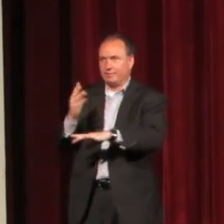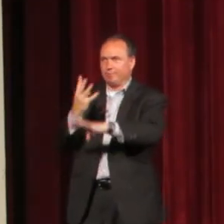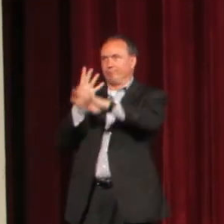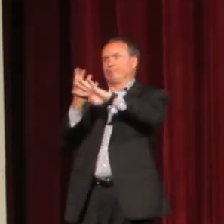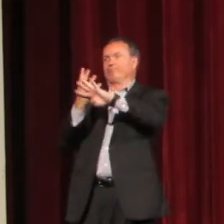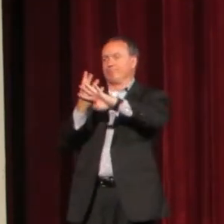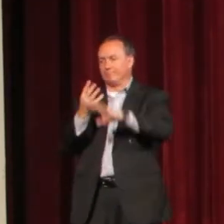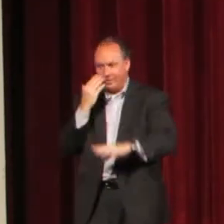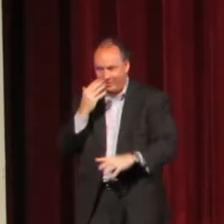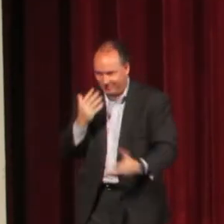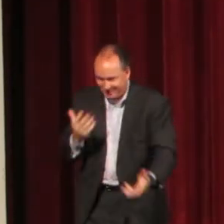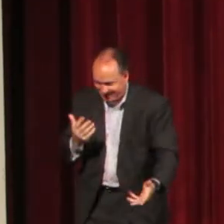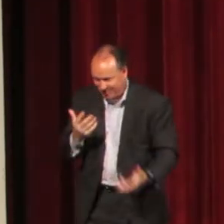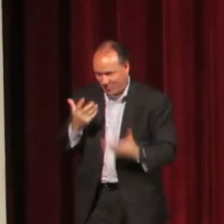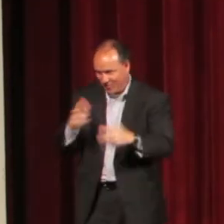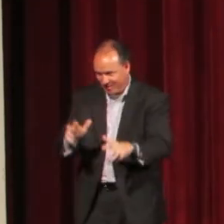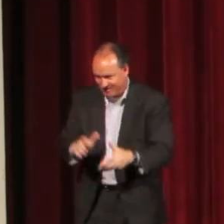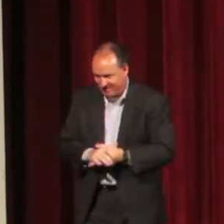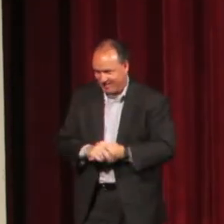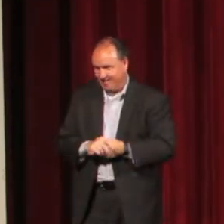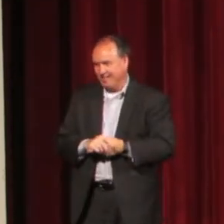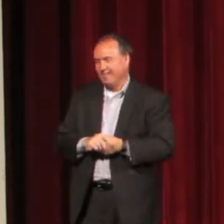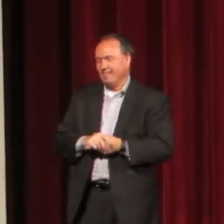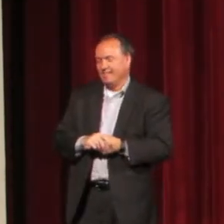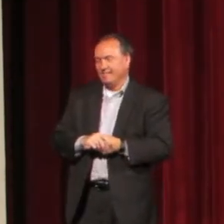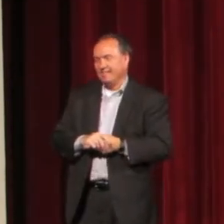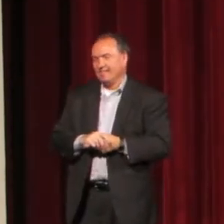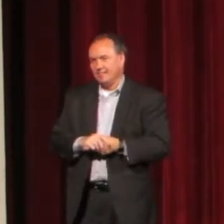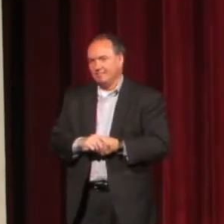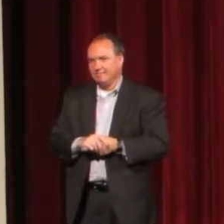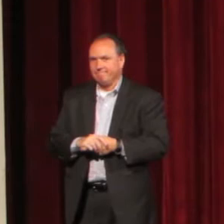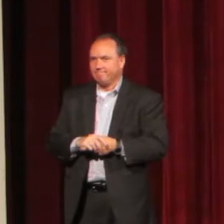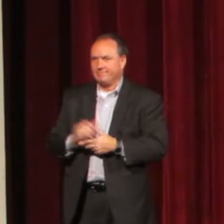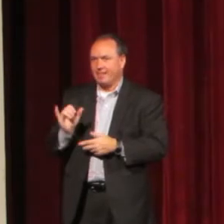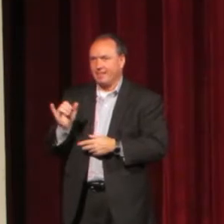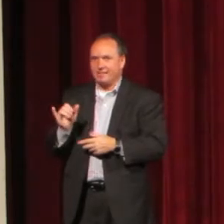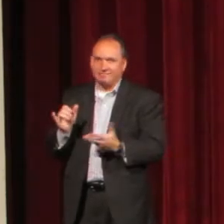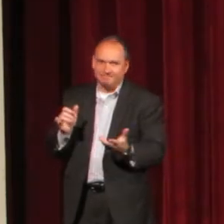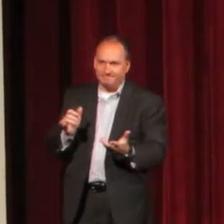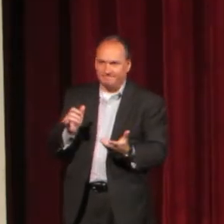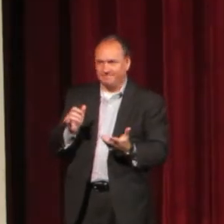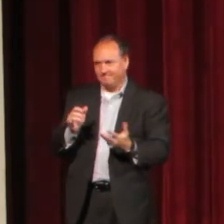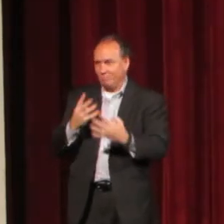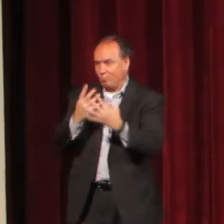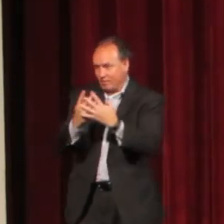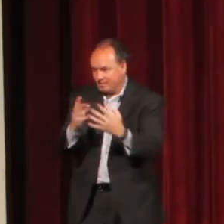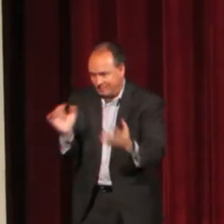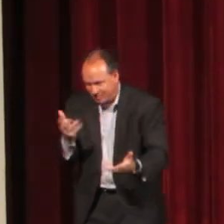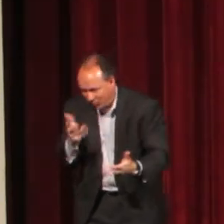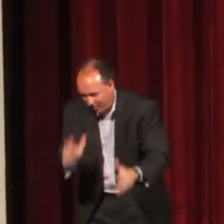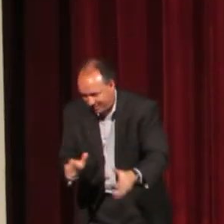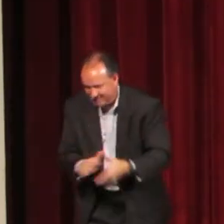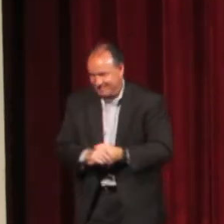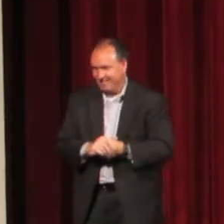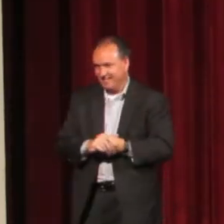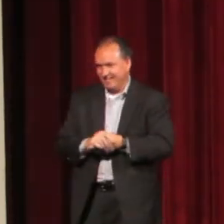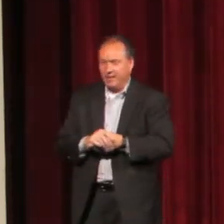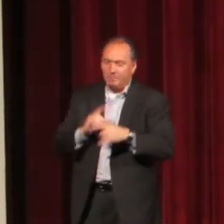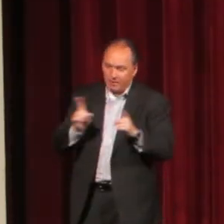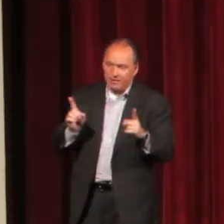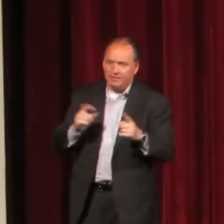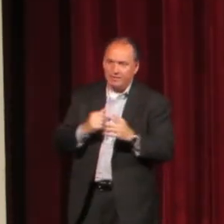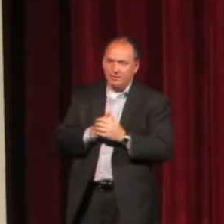completely locked down and almost like, for lack of a better term, prison-like.